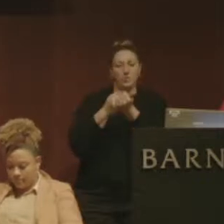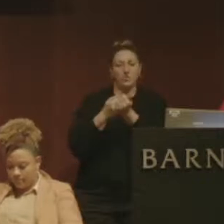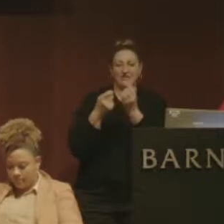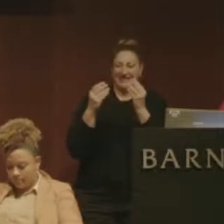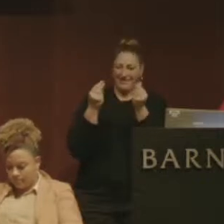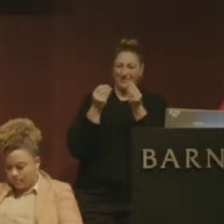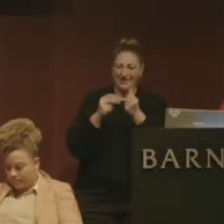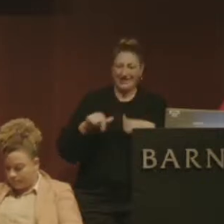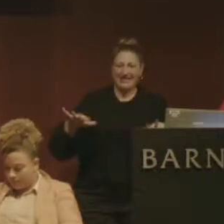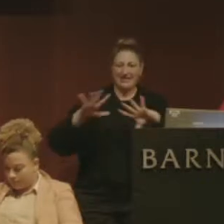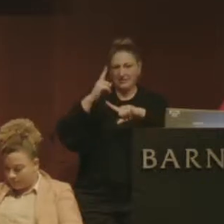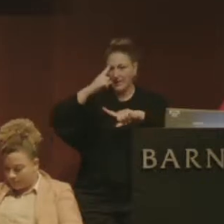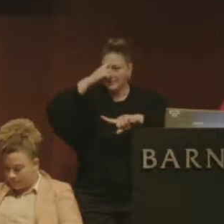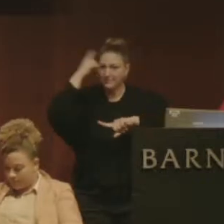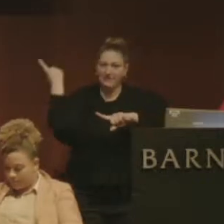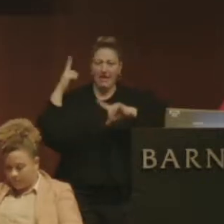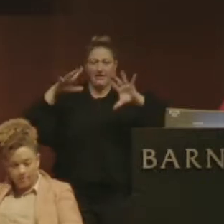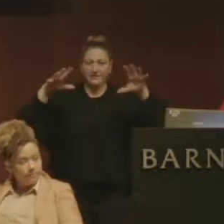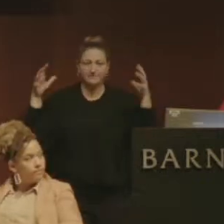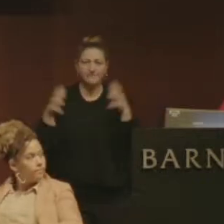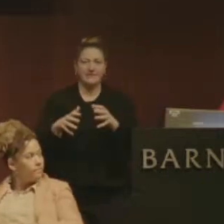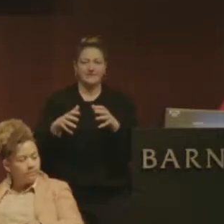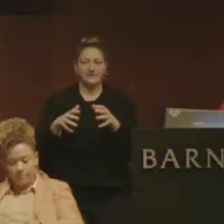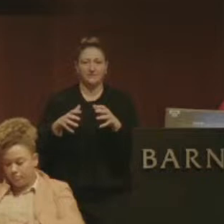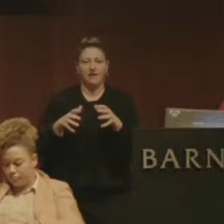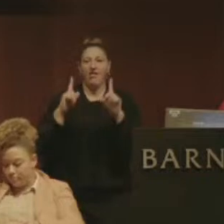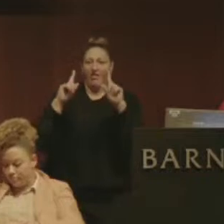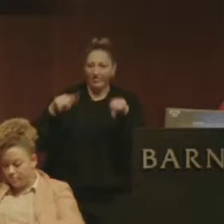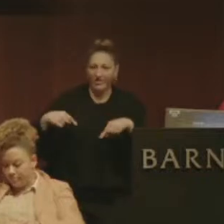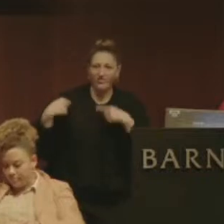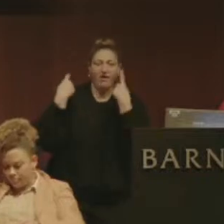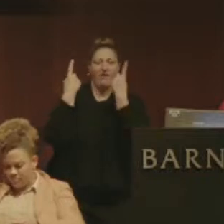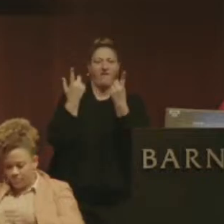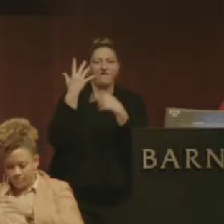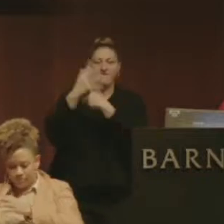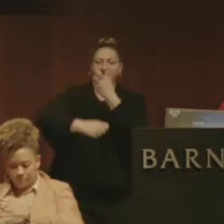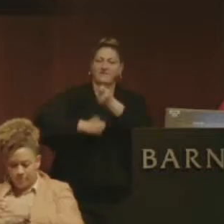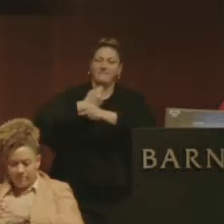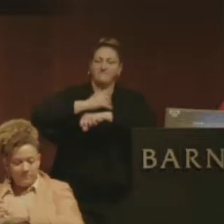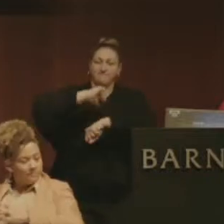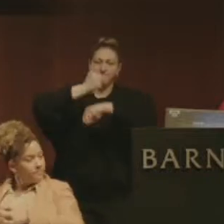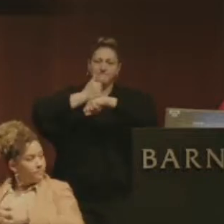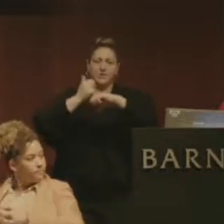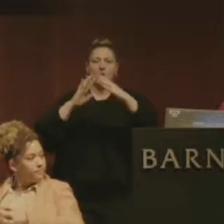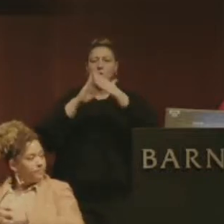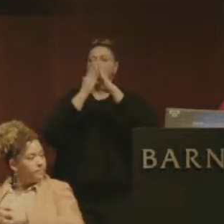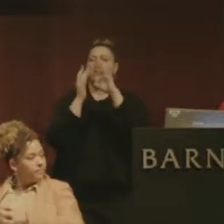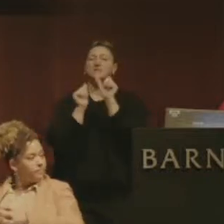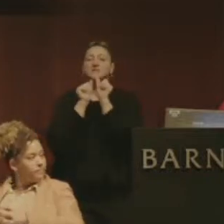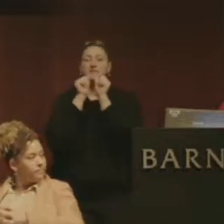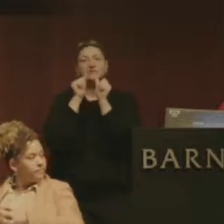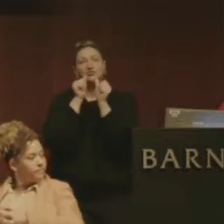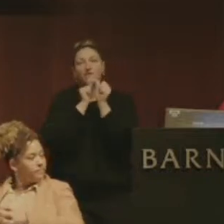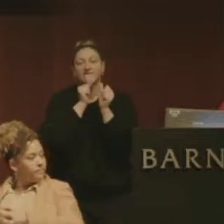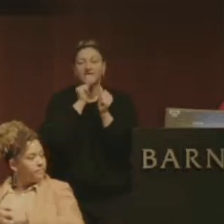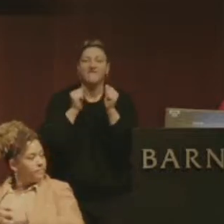lands as Black spaces where they have forged communities and survived amidst the violence for